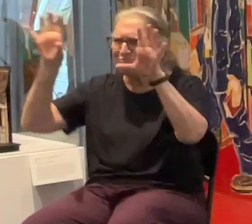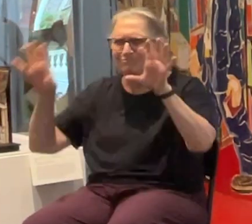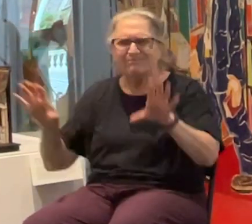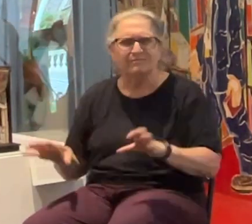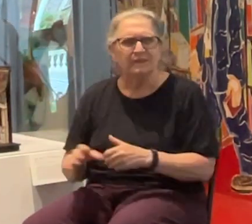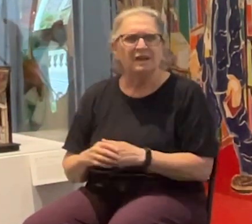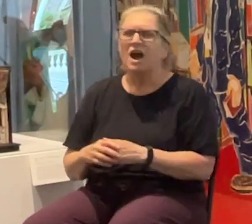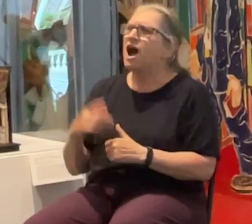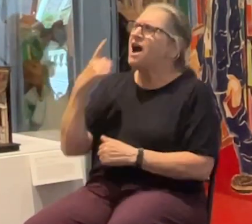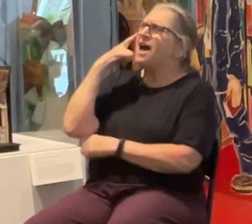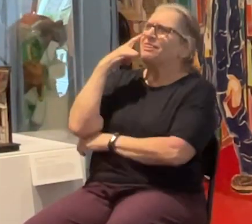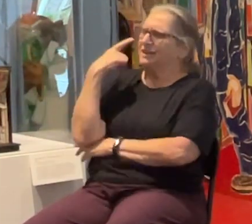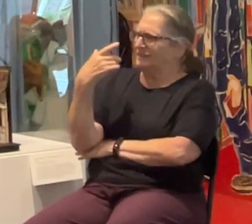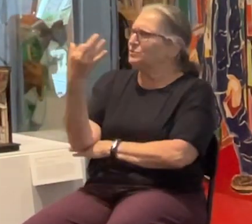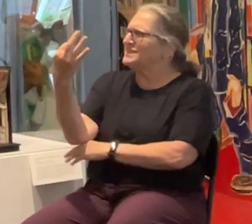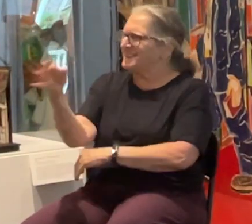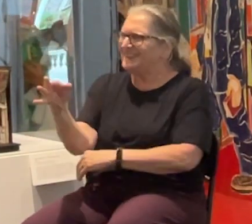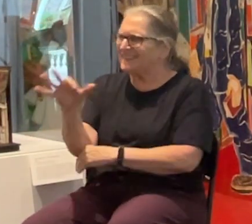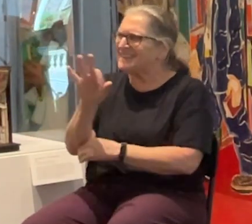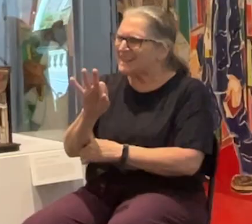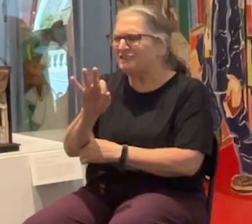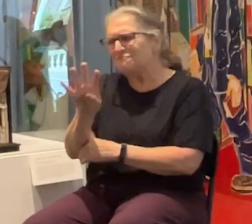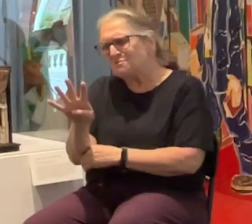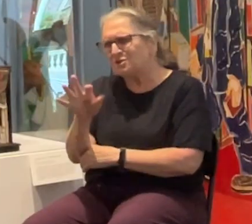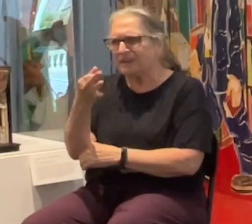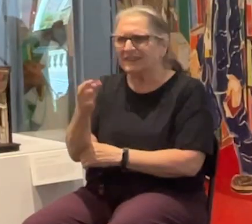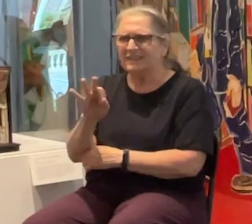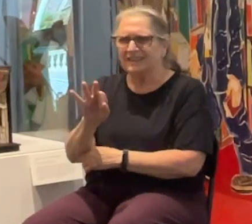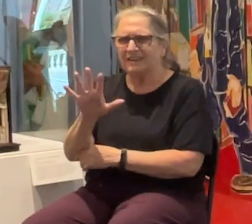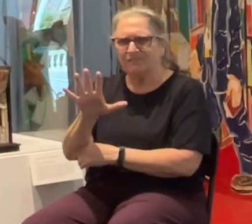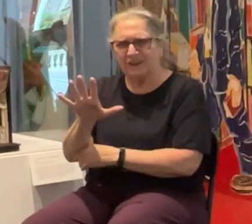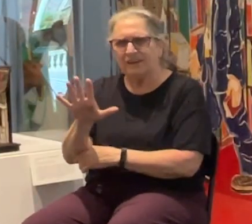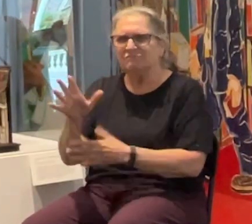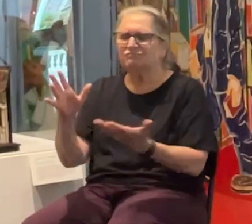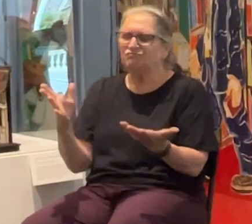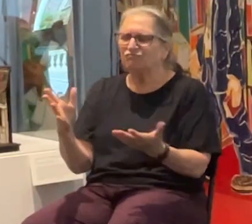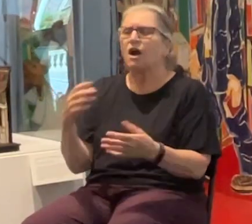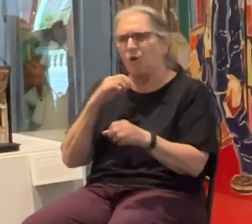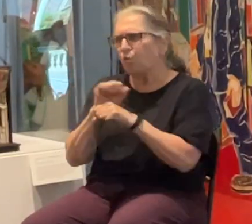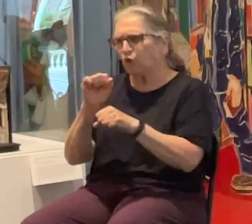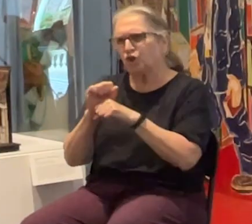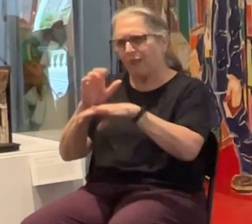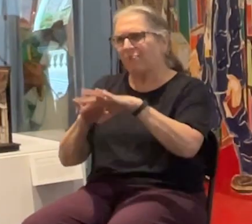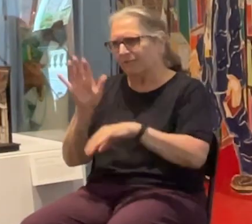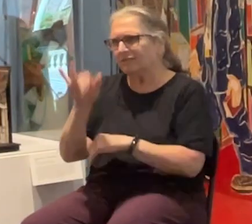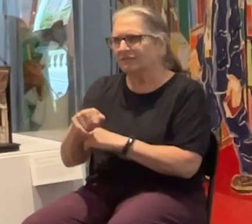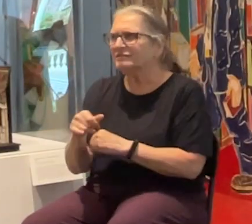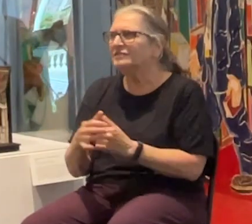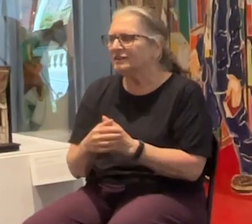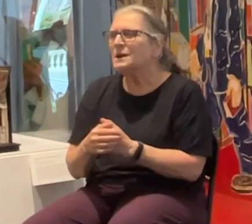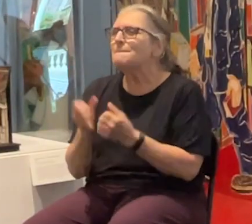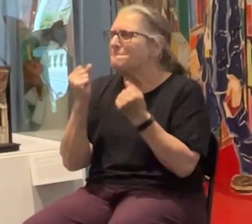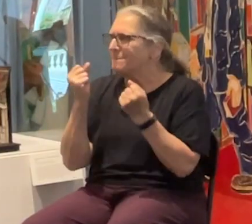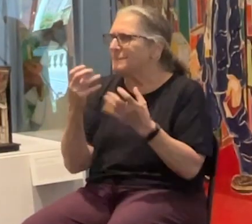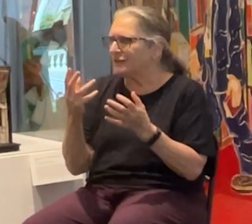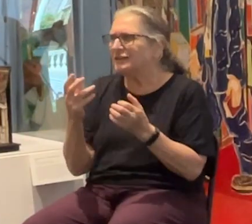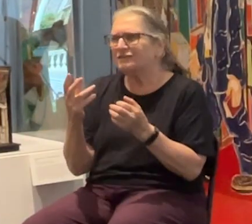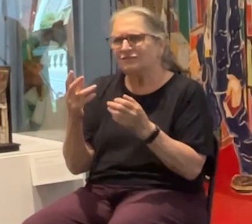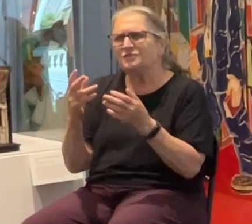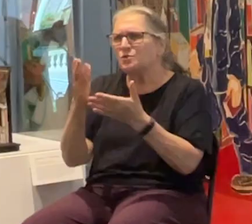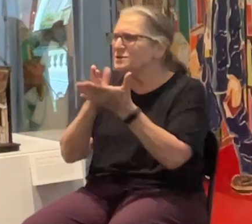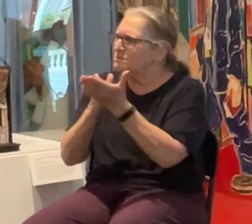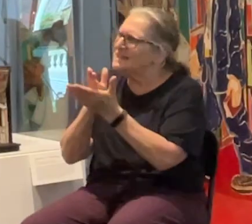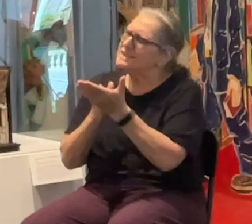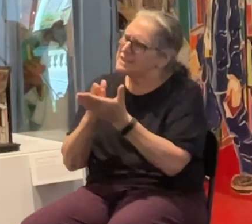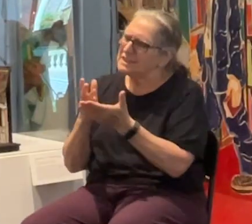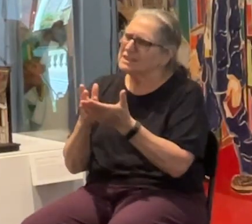about 1994 or 5, and I did work on that, where a bunch of pieces got brought out and kind